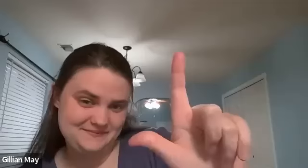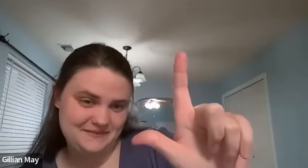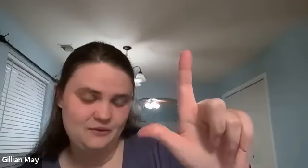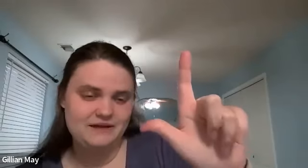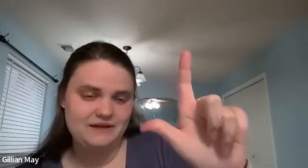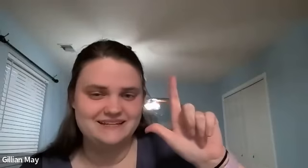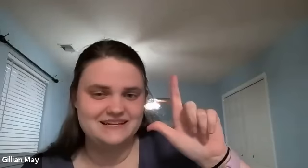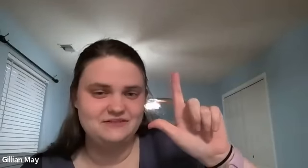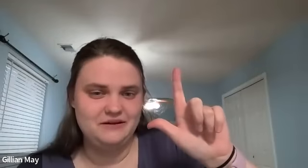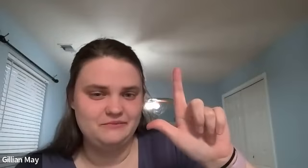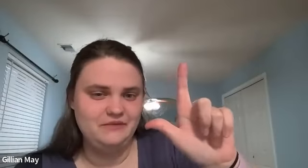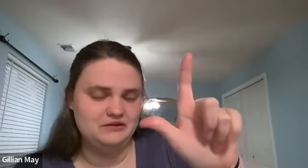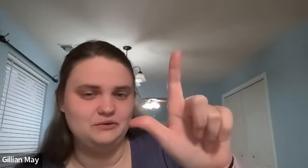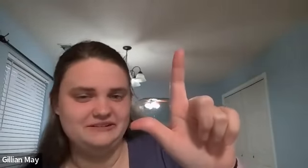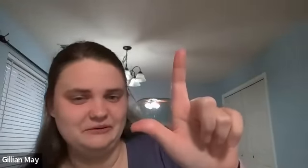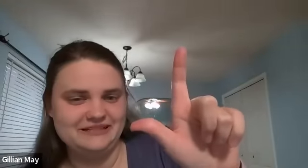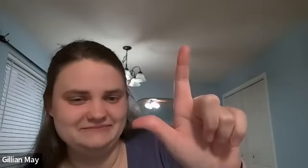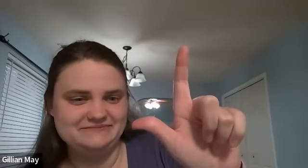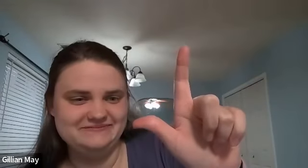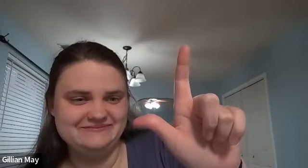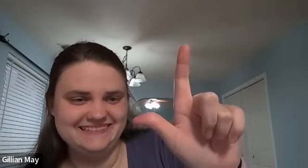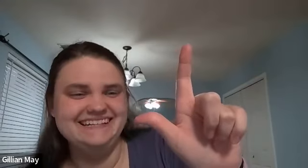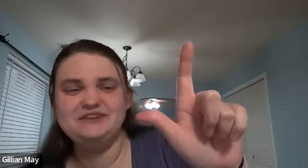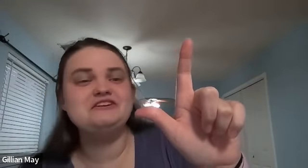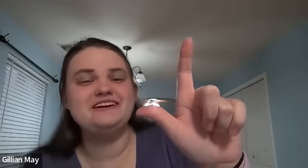Oh wait, Miss Katie's not looking. I'll just hold it real quick. No, you're good.